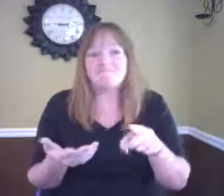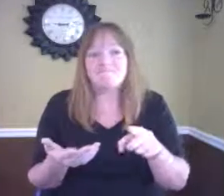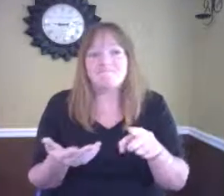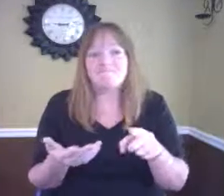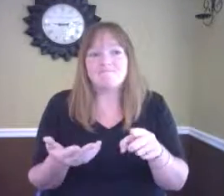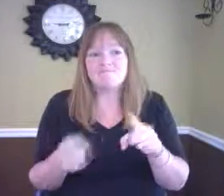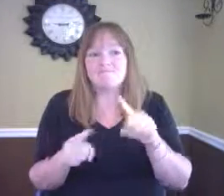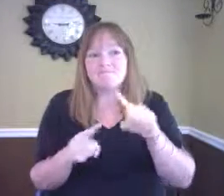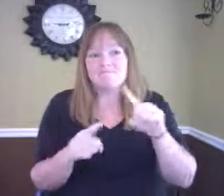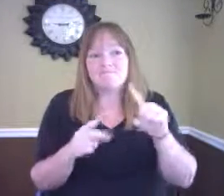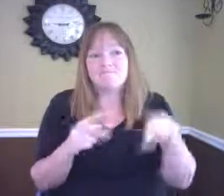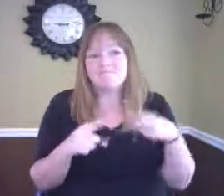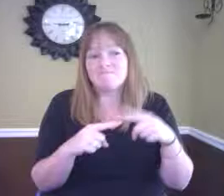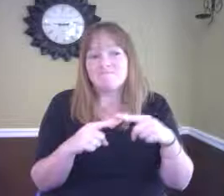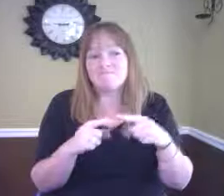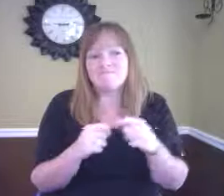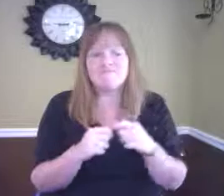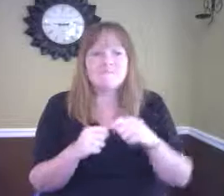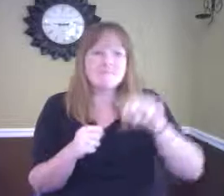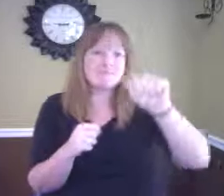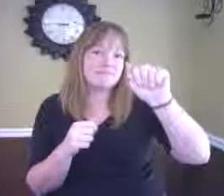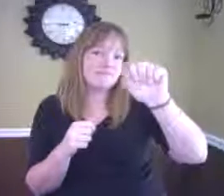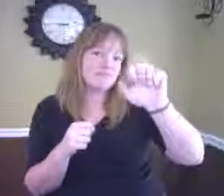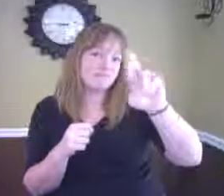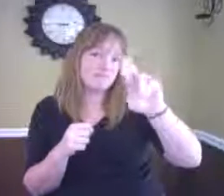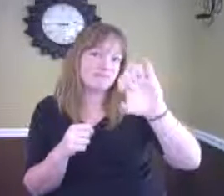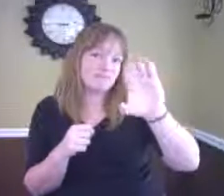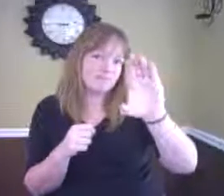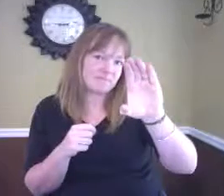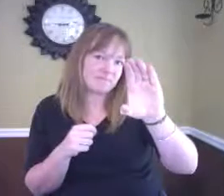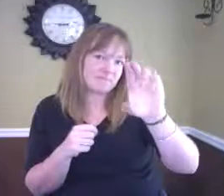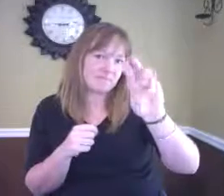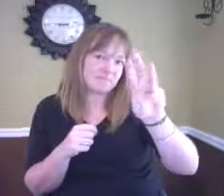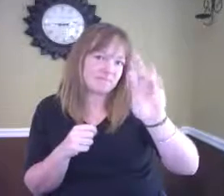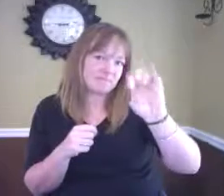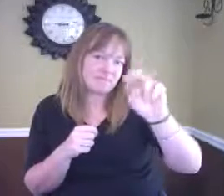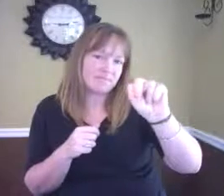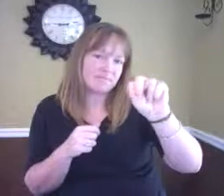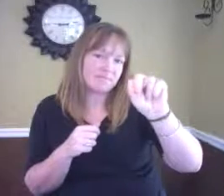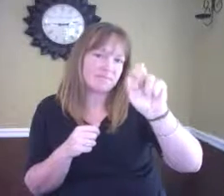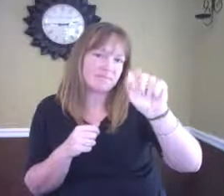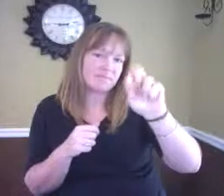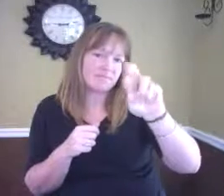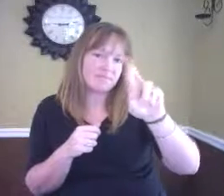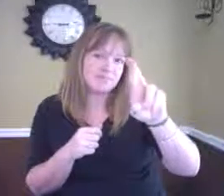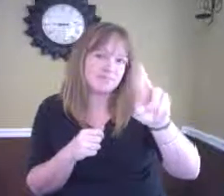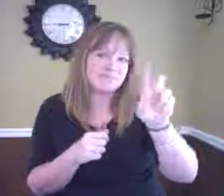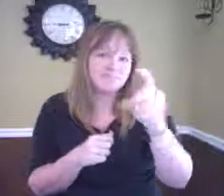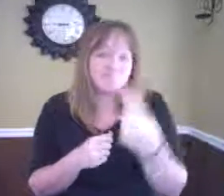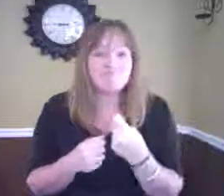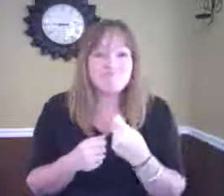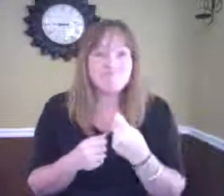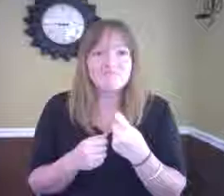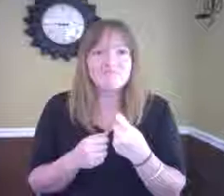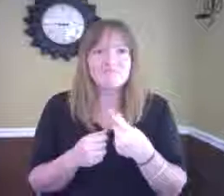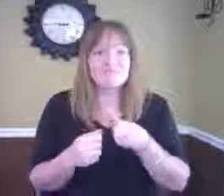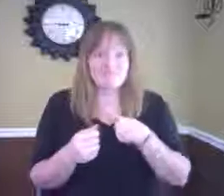Eric Winter asked if I had a sign name yet, and I don't. And I'm quite comfortable with that. I think it will come in time